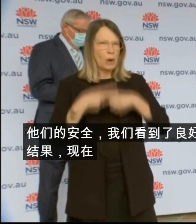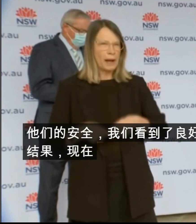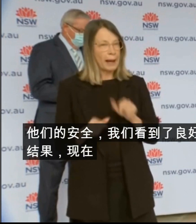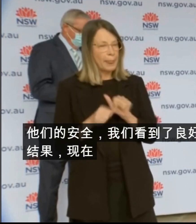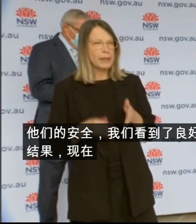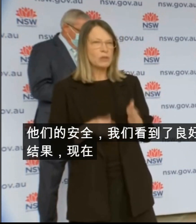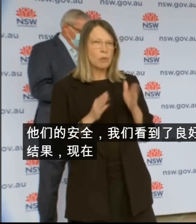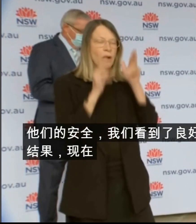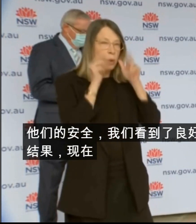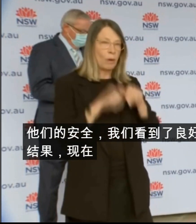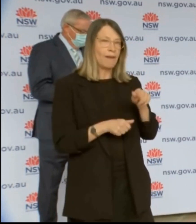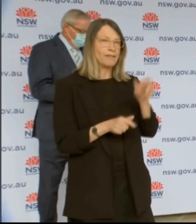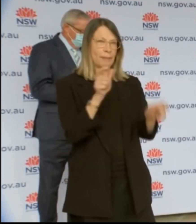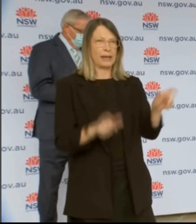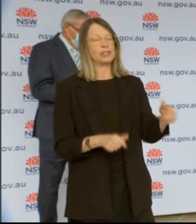now.